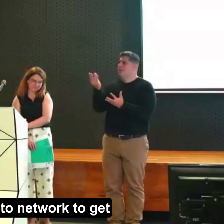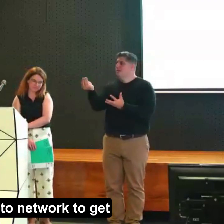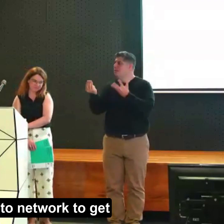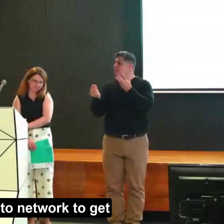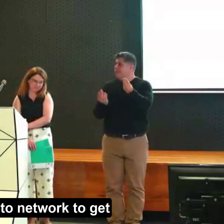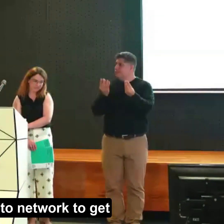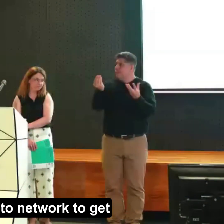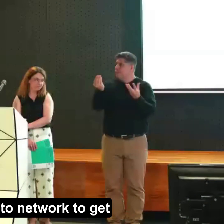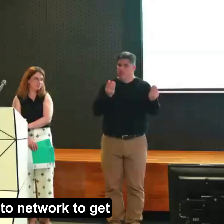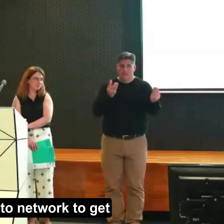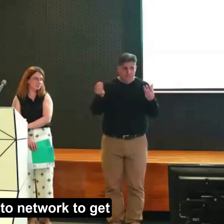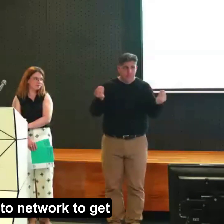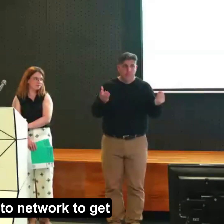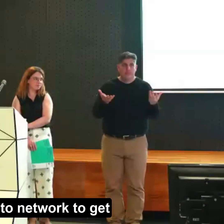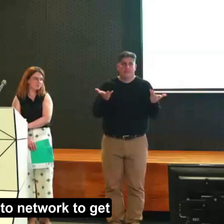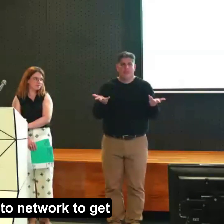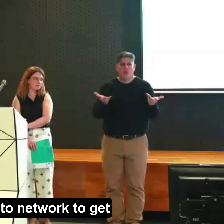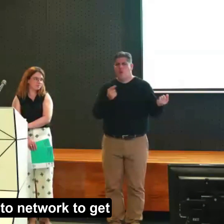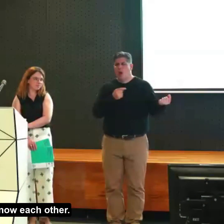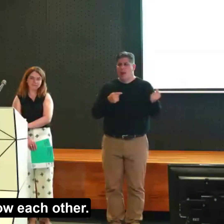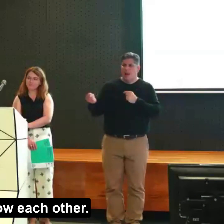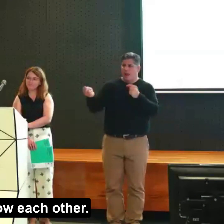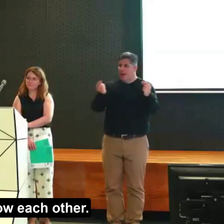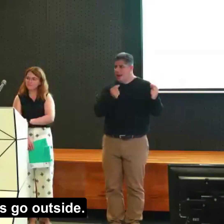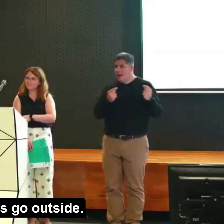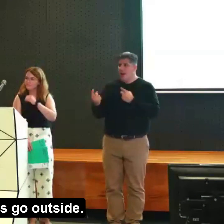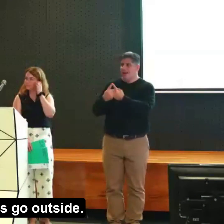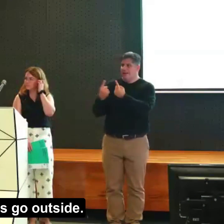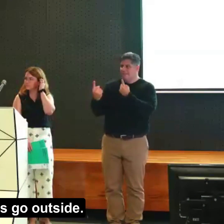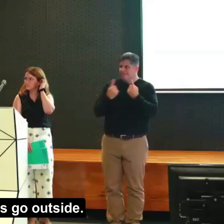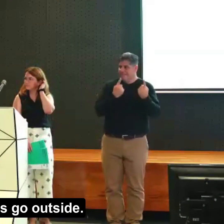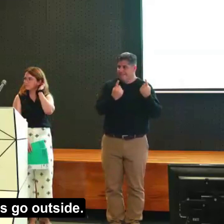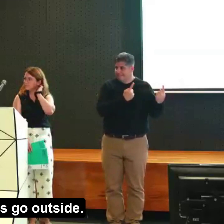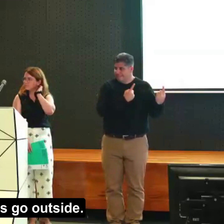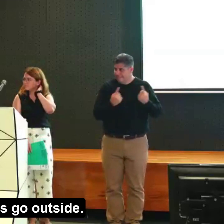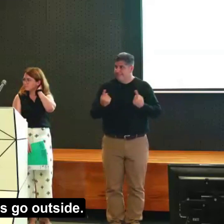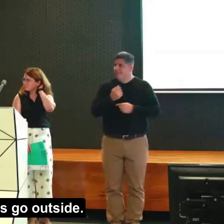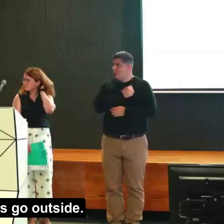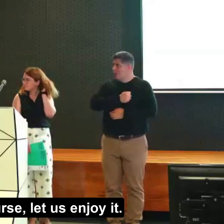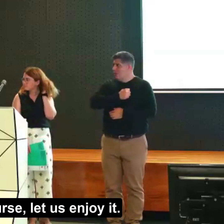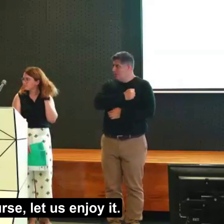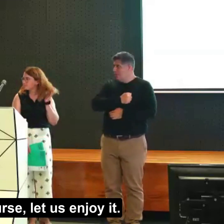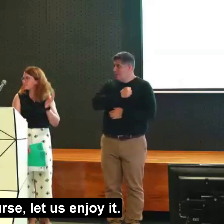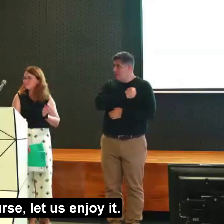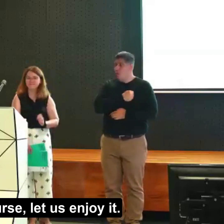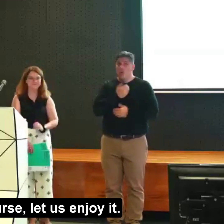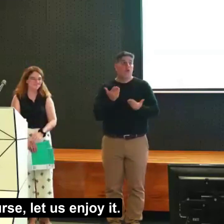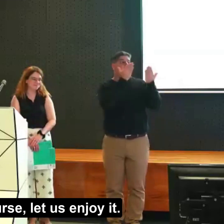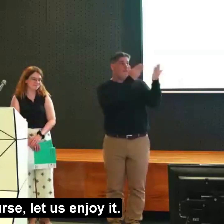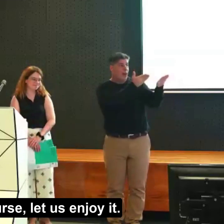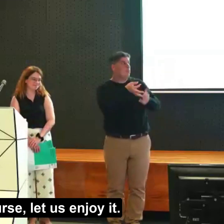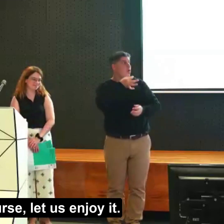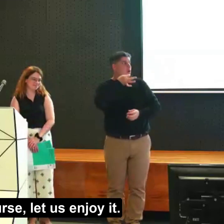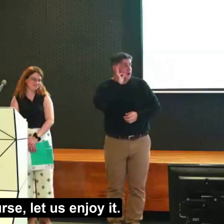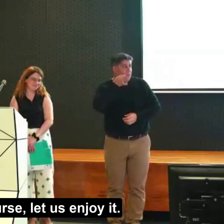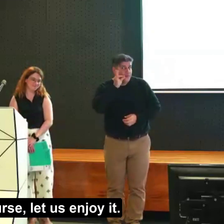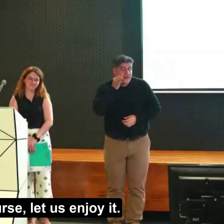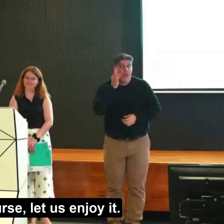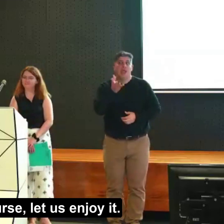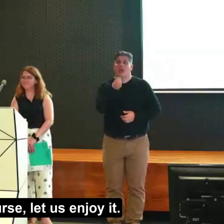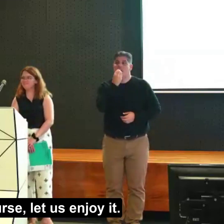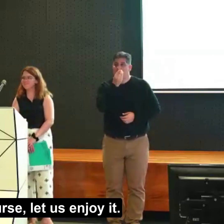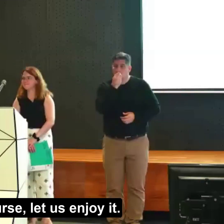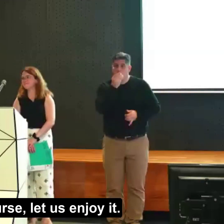to network, to get to know each other. Let us go outside, and of